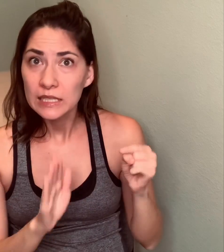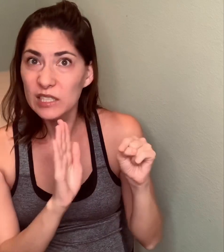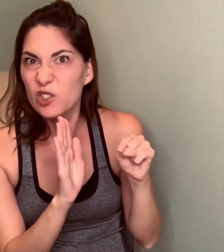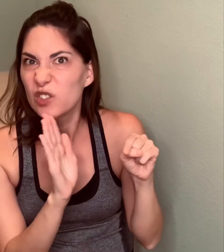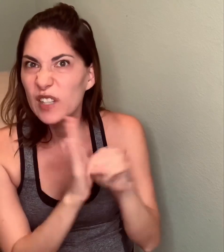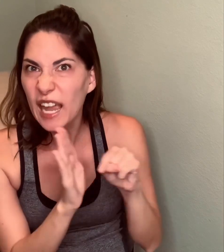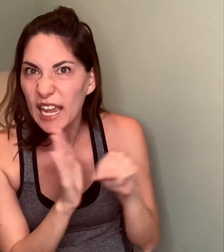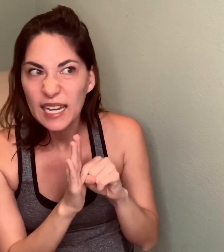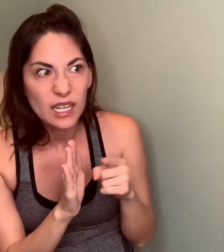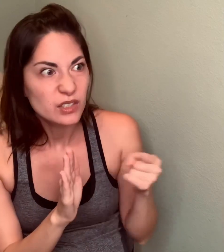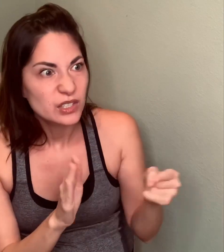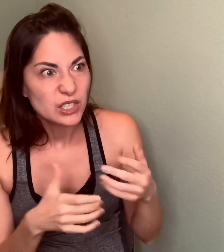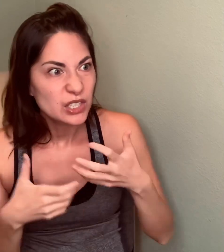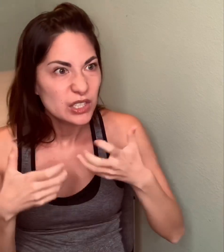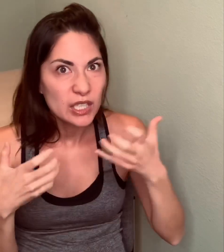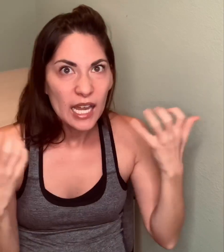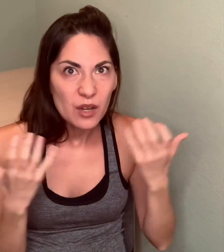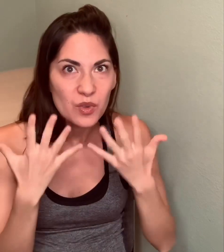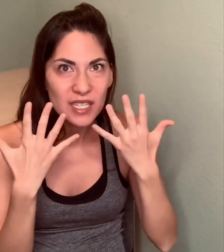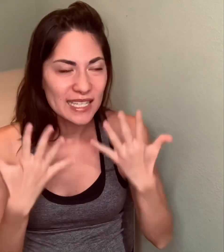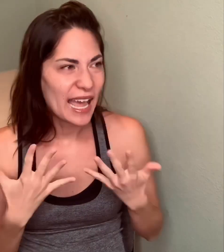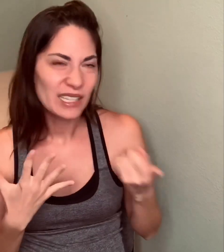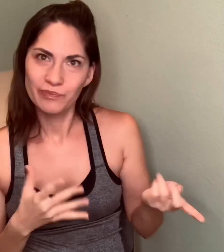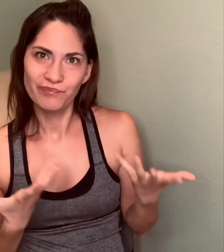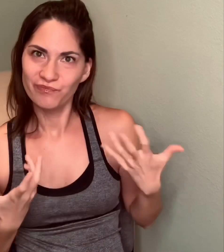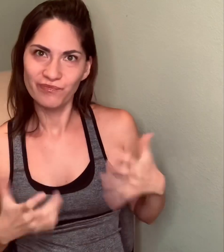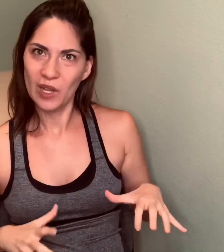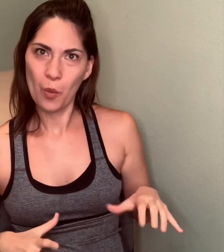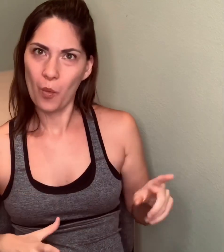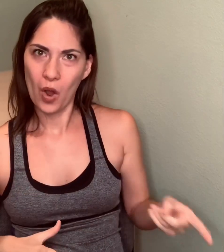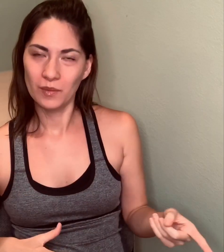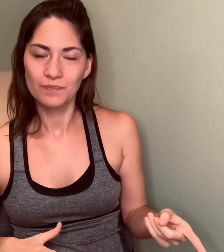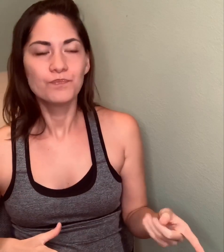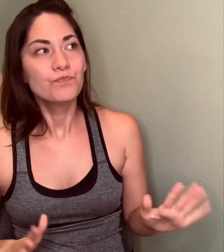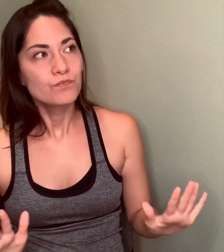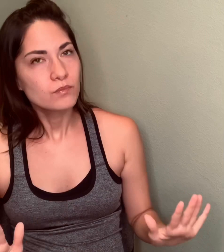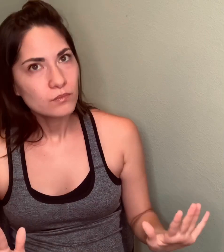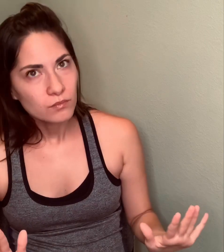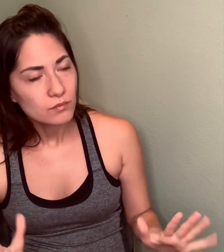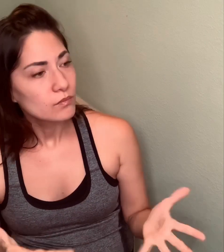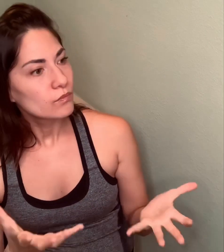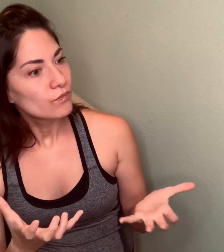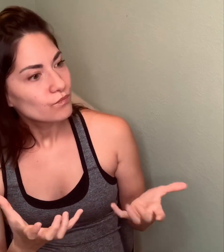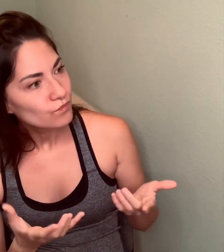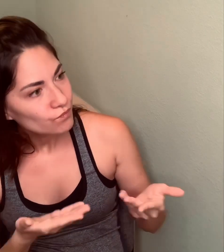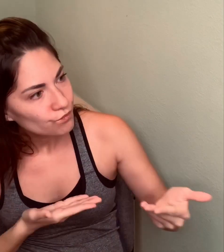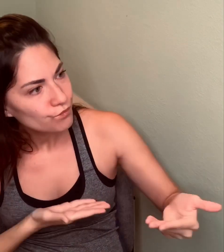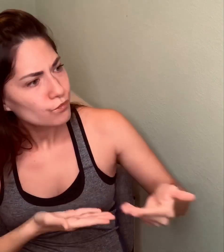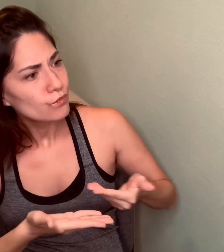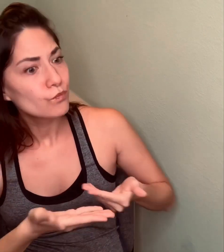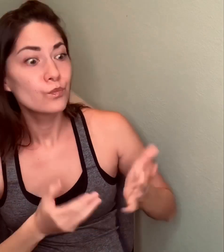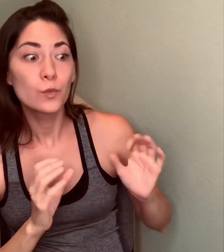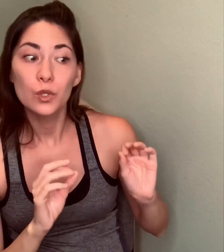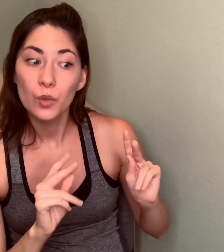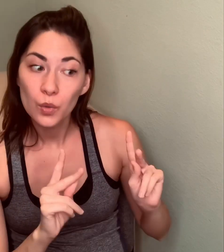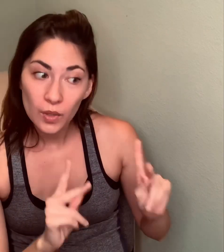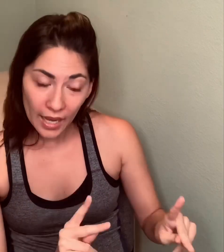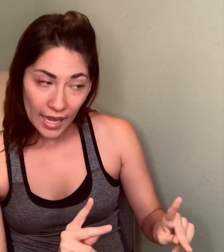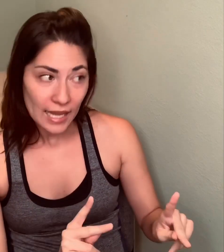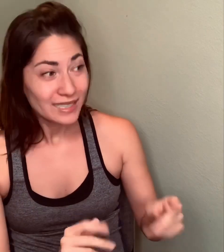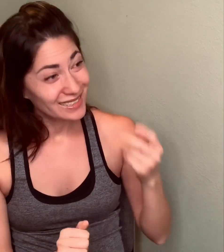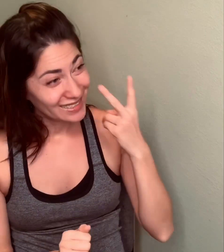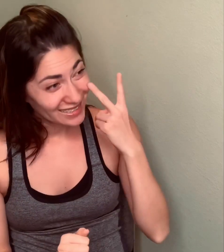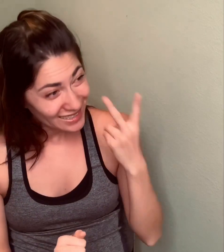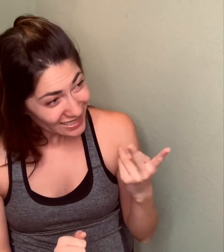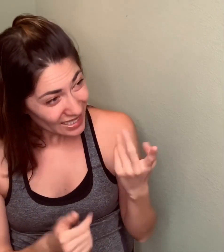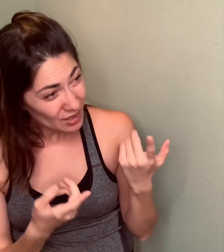there's no negative or bad emotions. It's an emotion. Let's work through it. Let's address why that's going on and see why you're